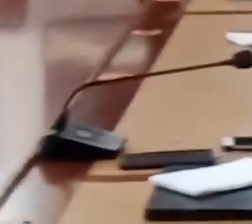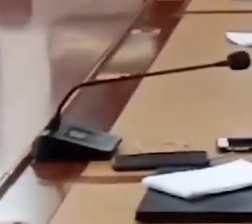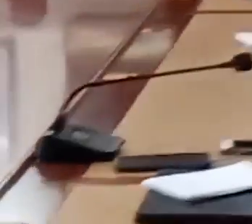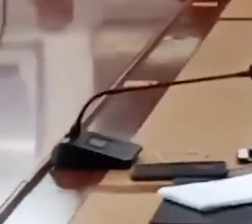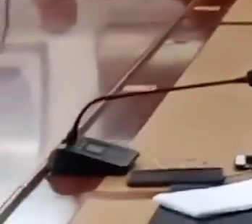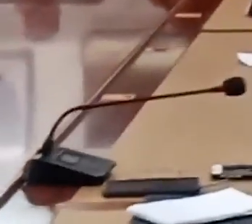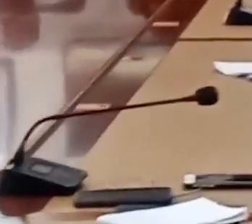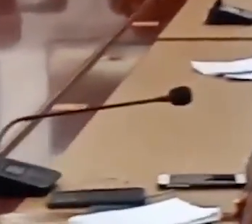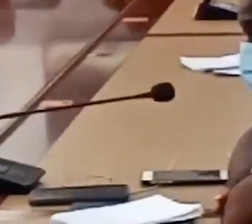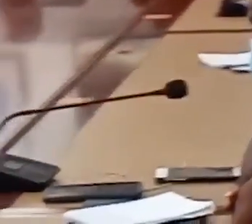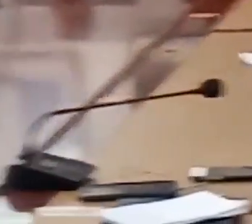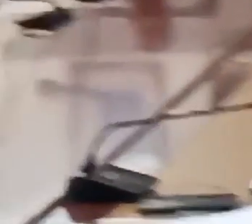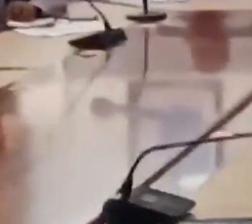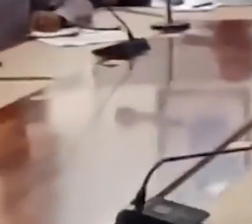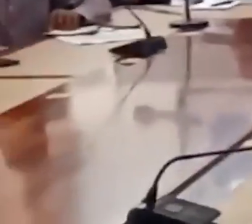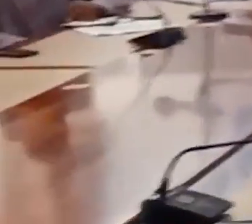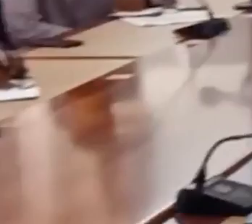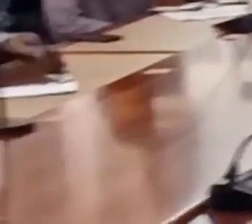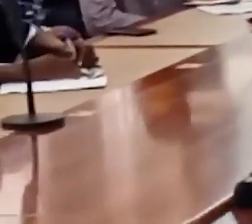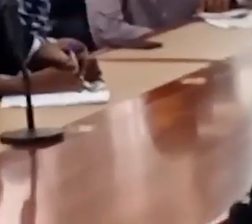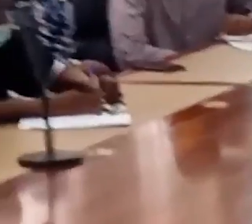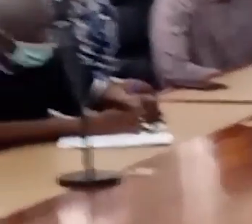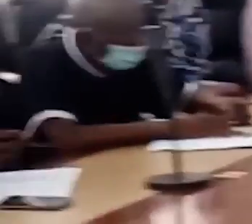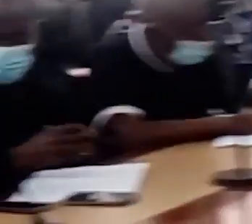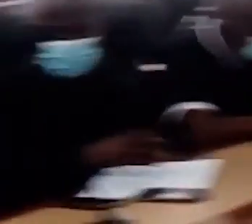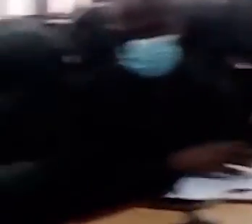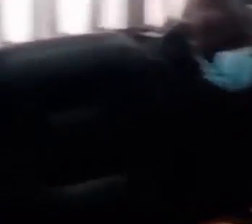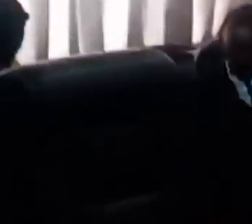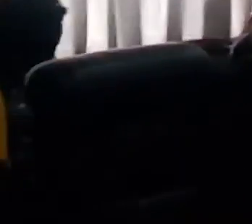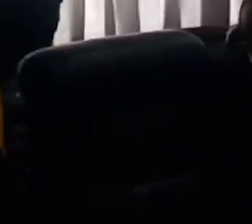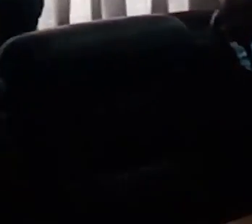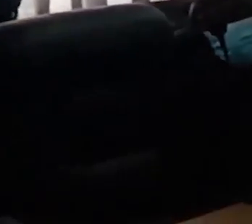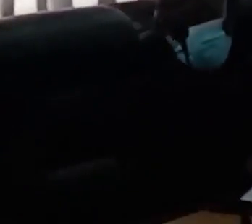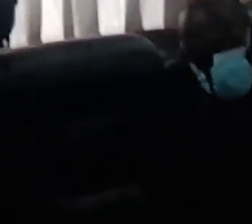and team to respond. Thank you.